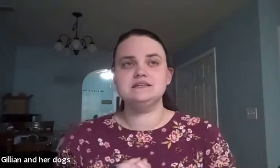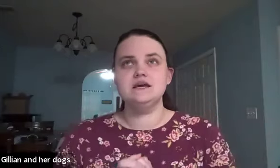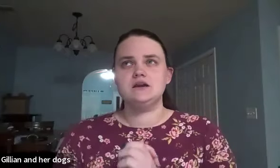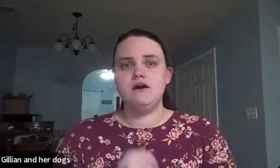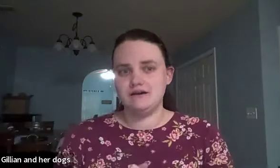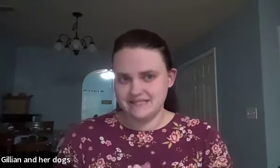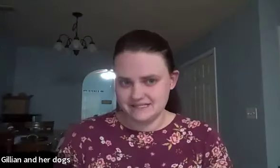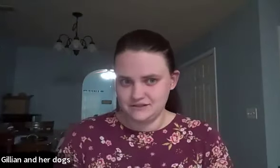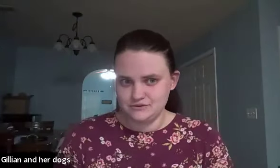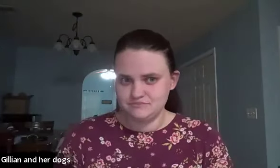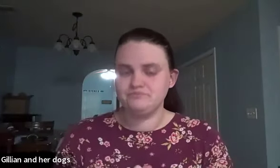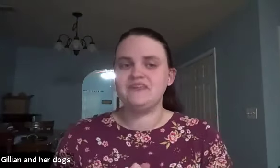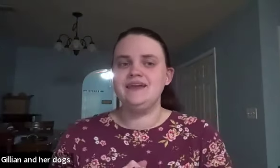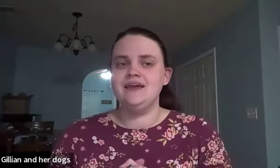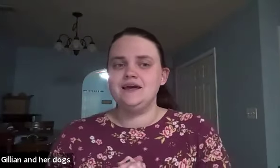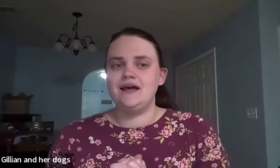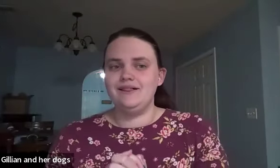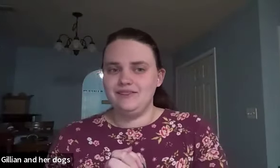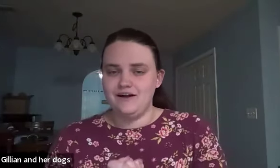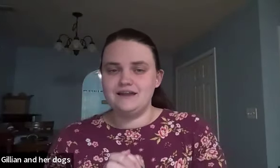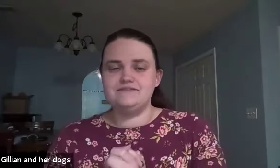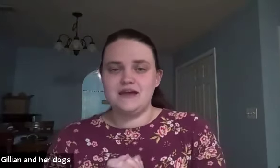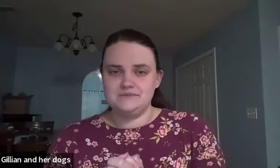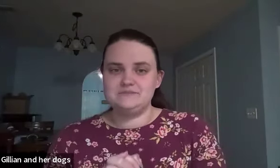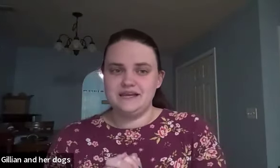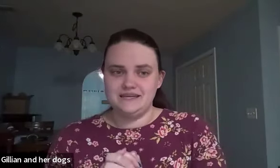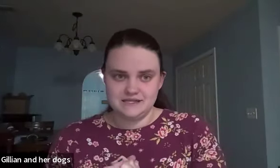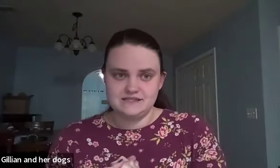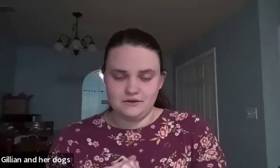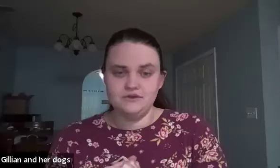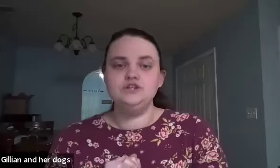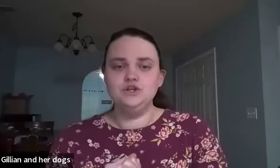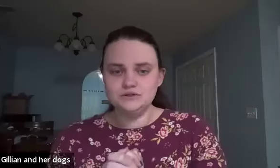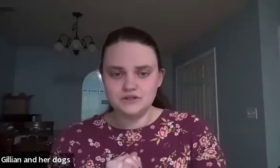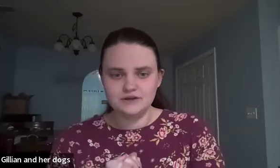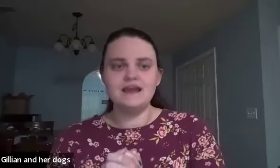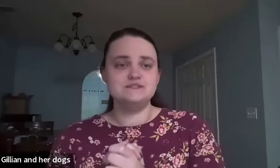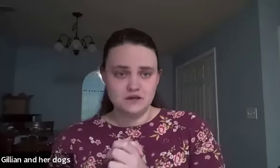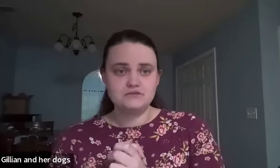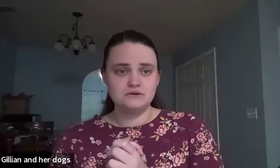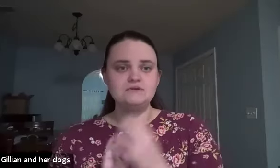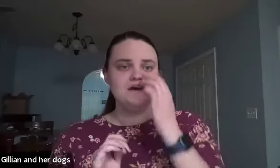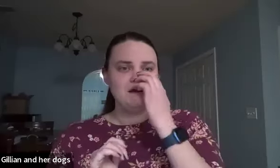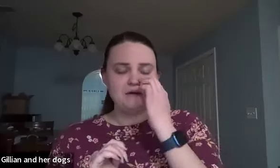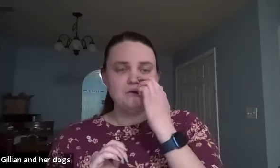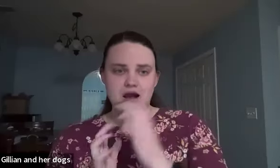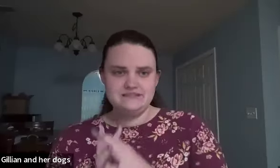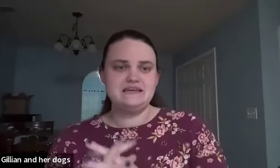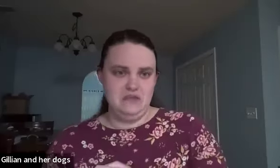is context clues. A lot of that comes to play in ASL. You will learn as we go through. I will probably say a